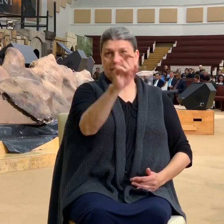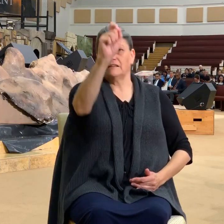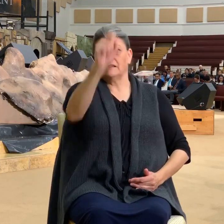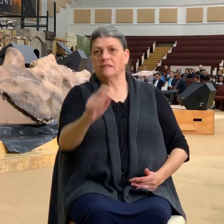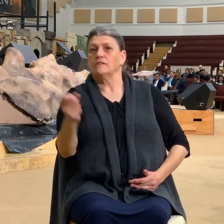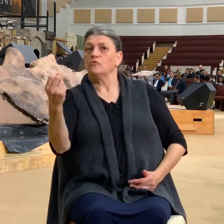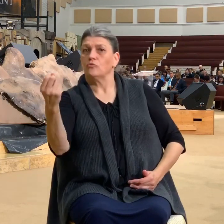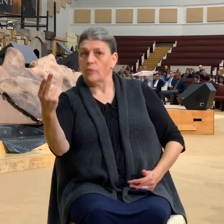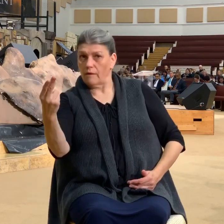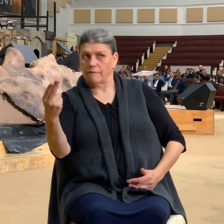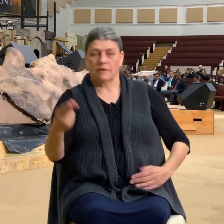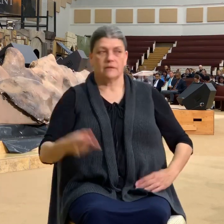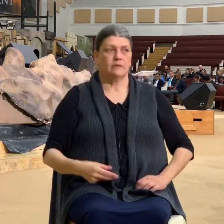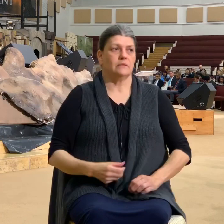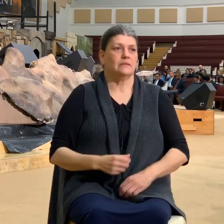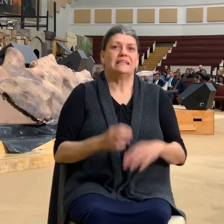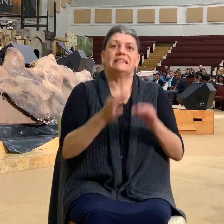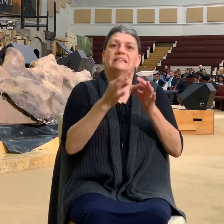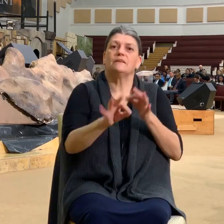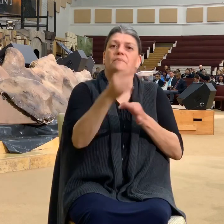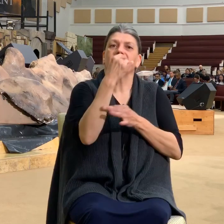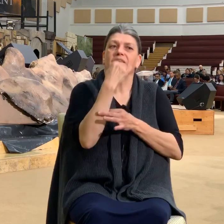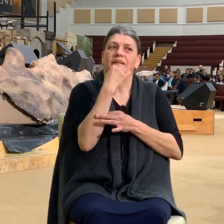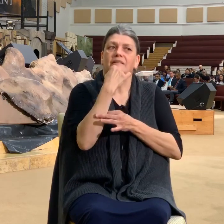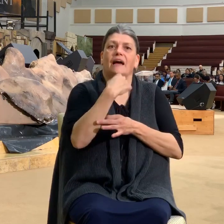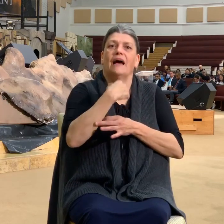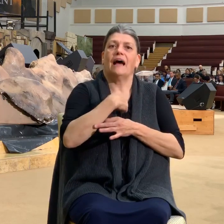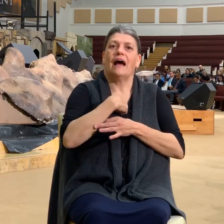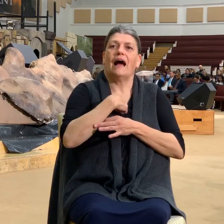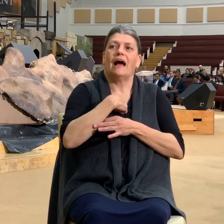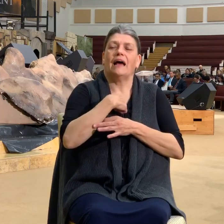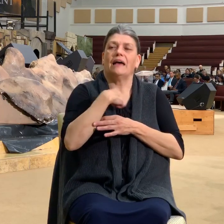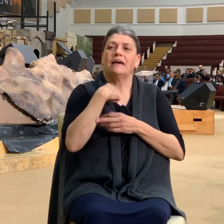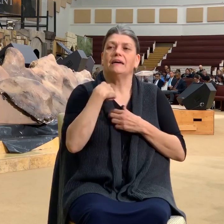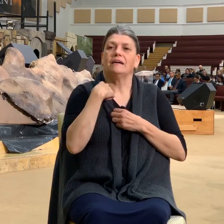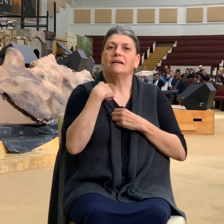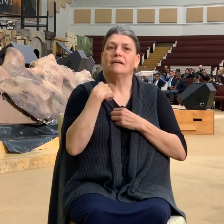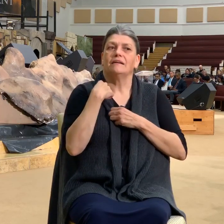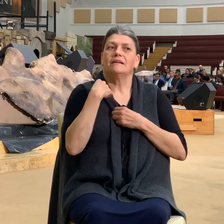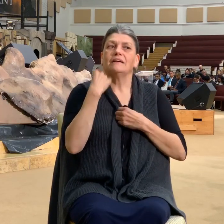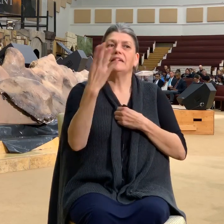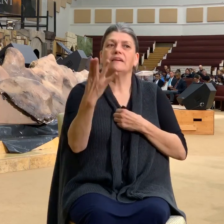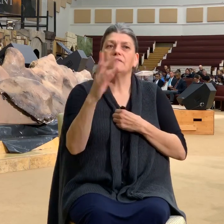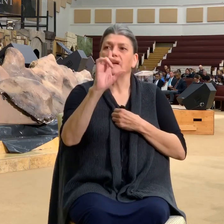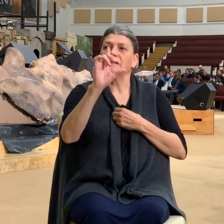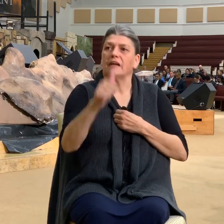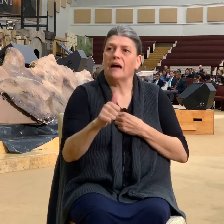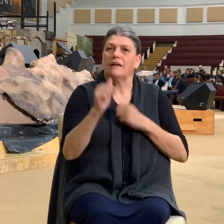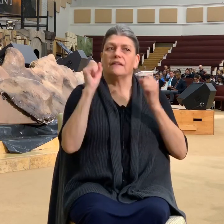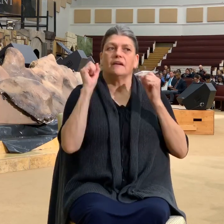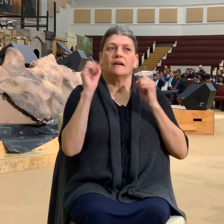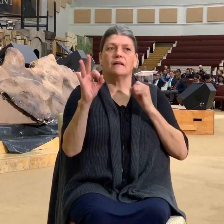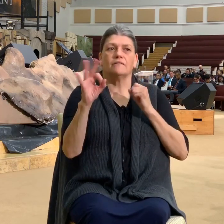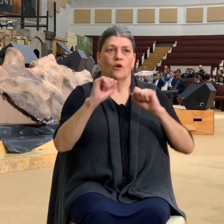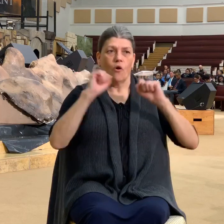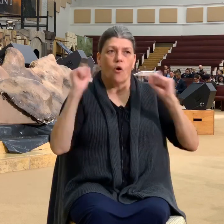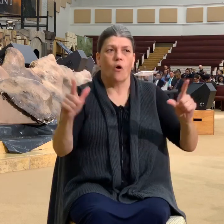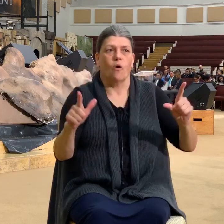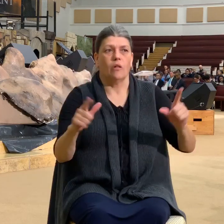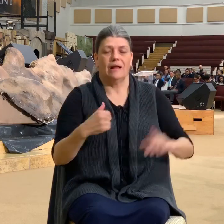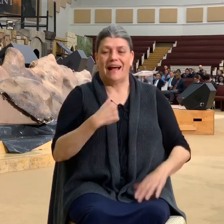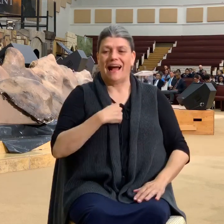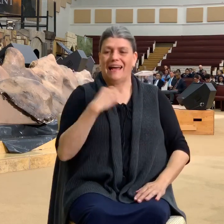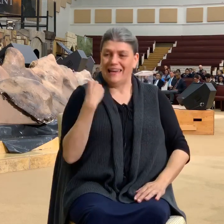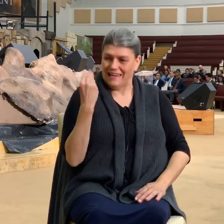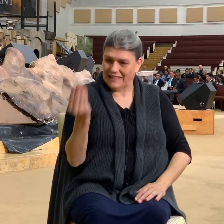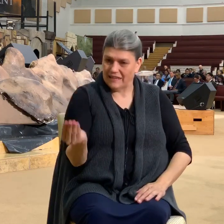12. Simply says, I give tithes of all. Everybody say all. I give